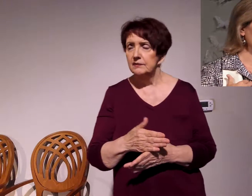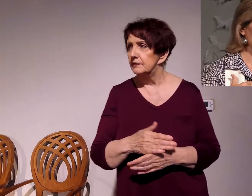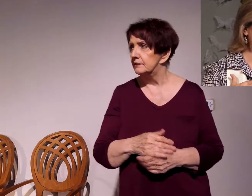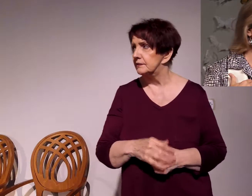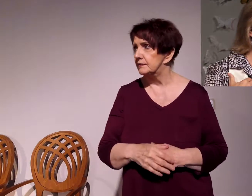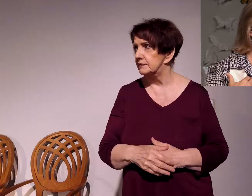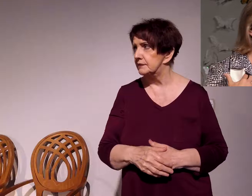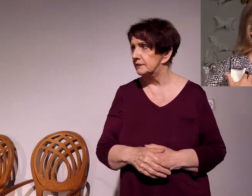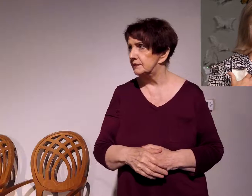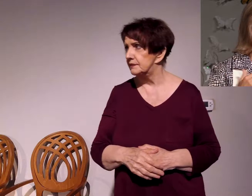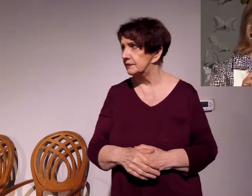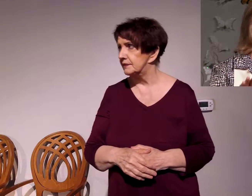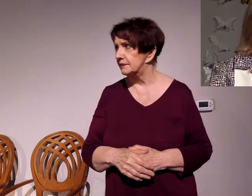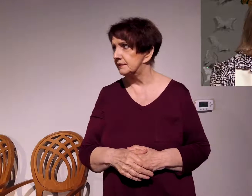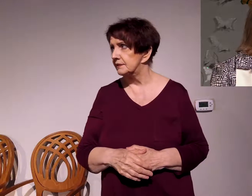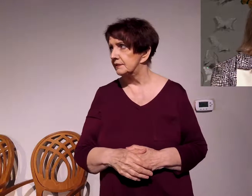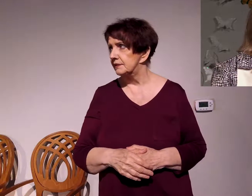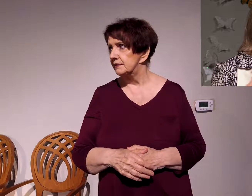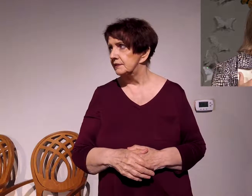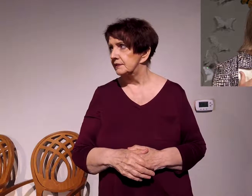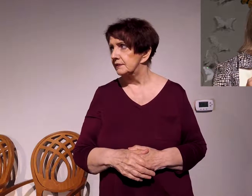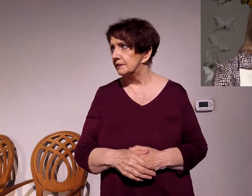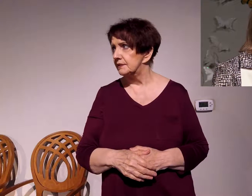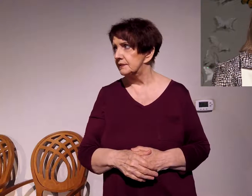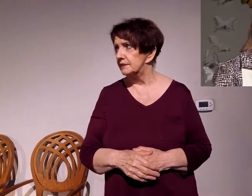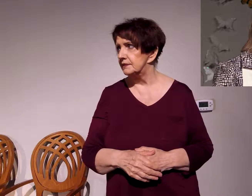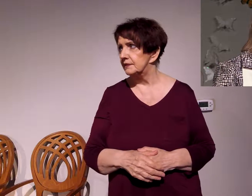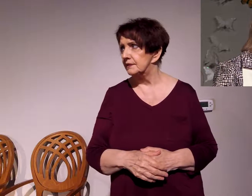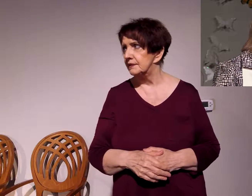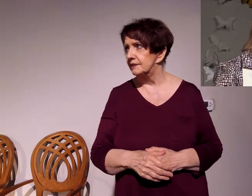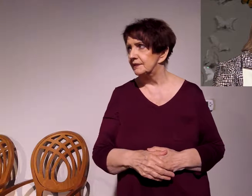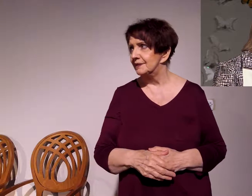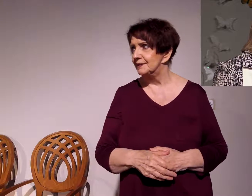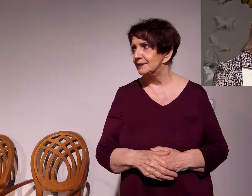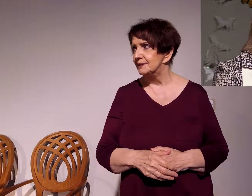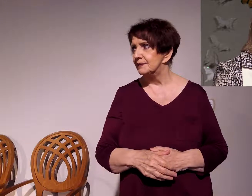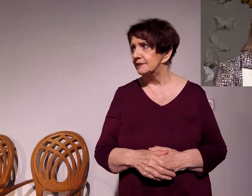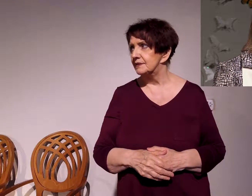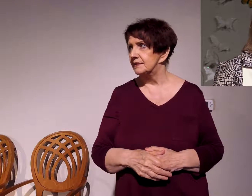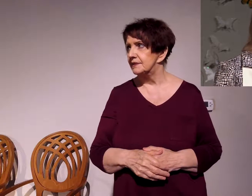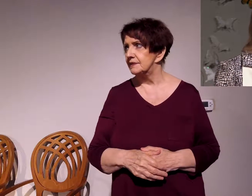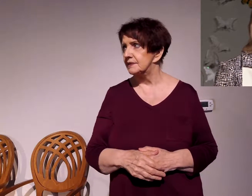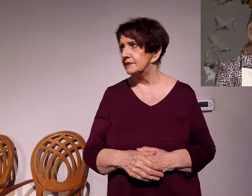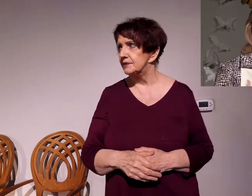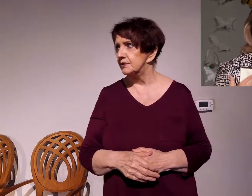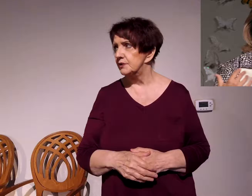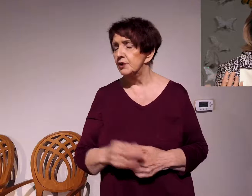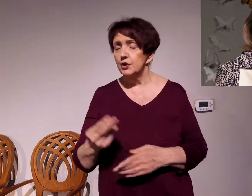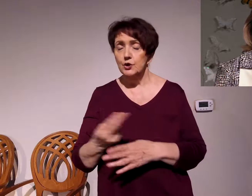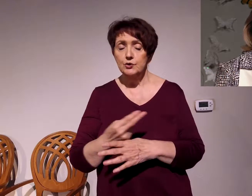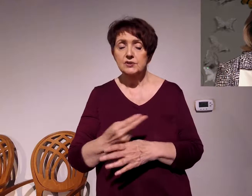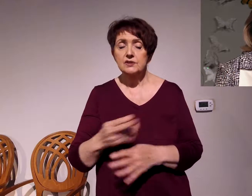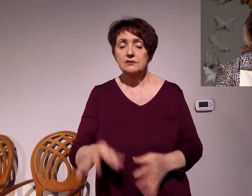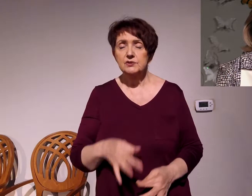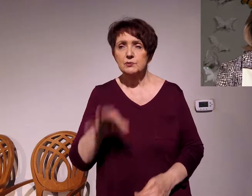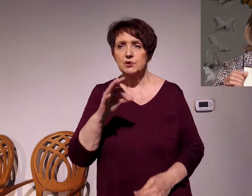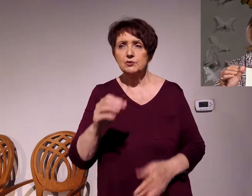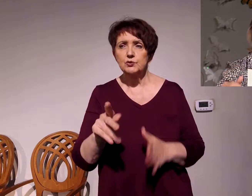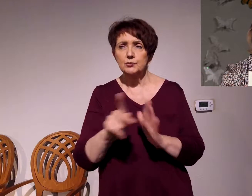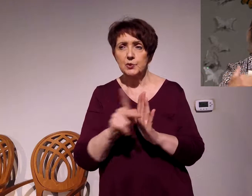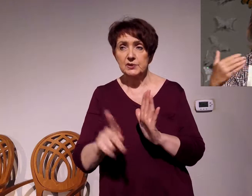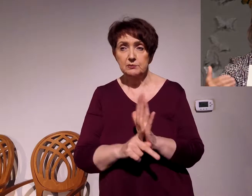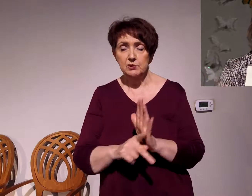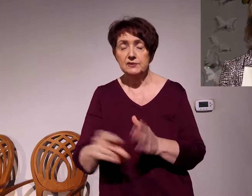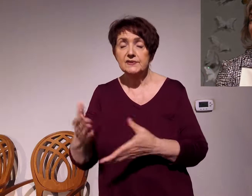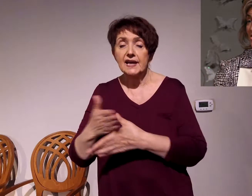rise above averages. I'm just going to tell you that before I even tell you what they are. Using our spiritual principles.